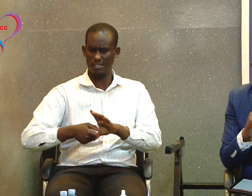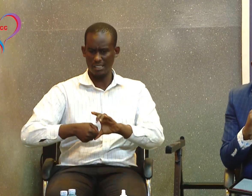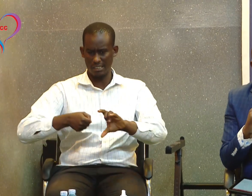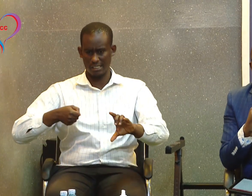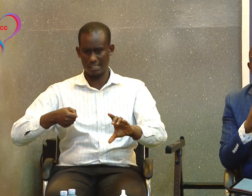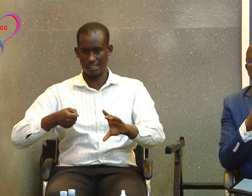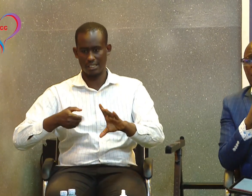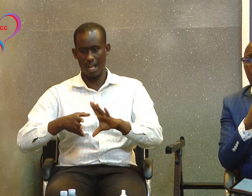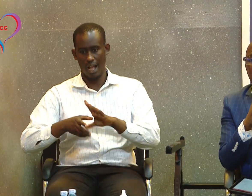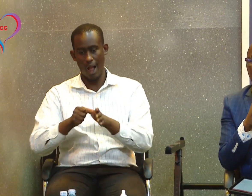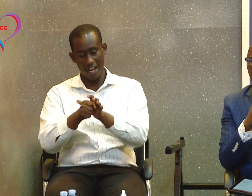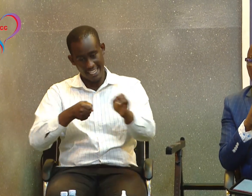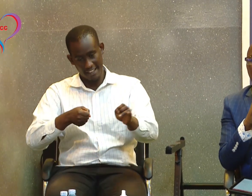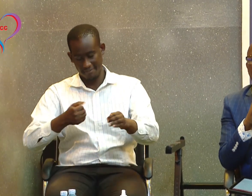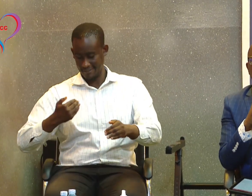cut someone's